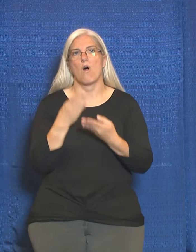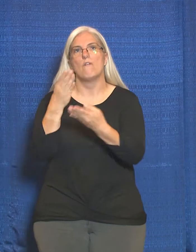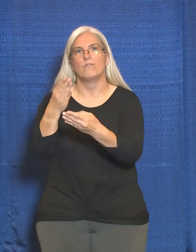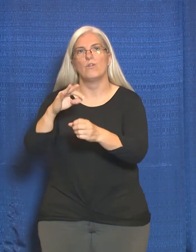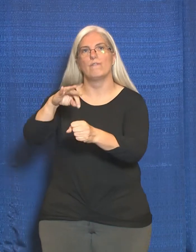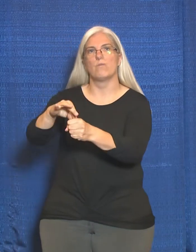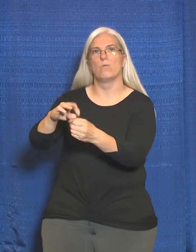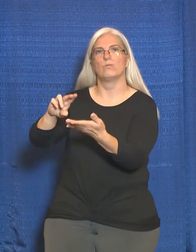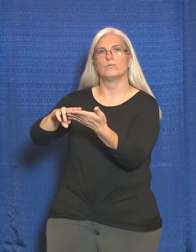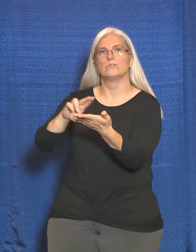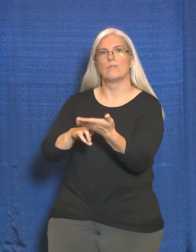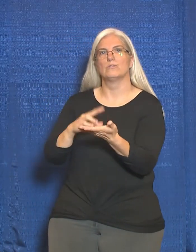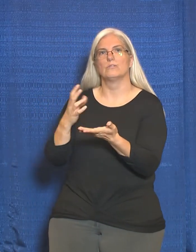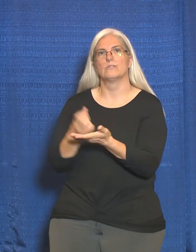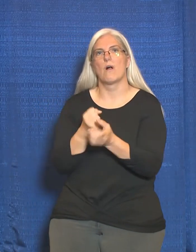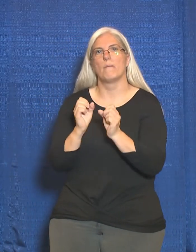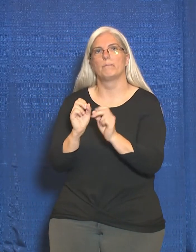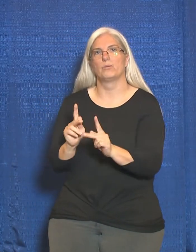clients.